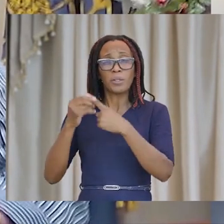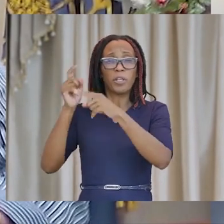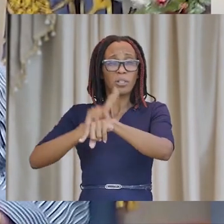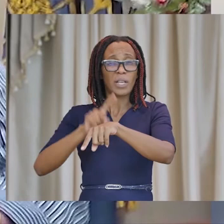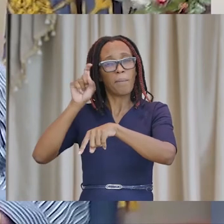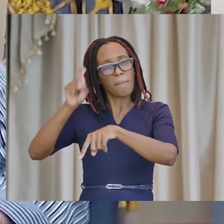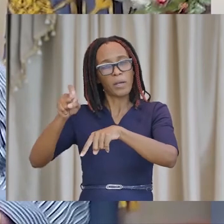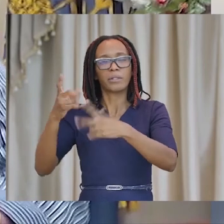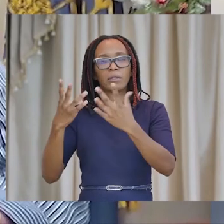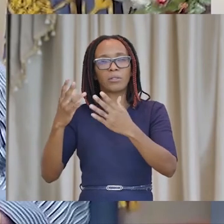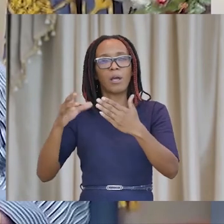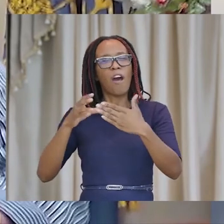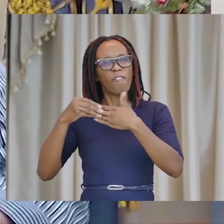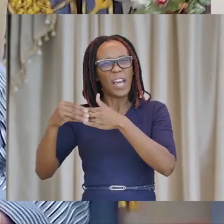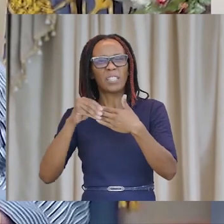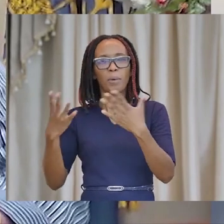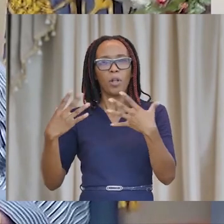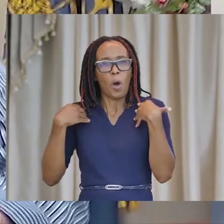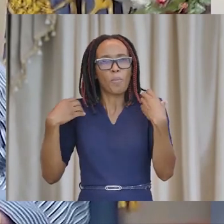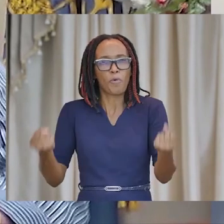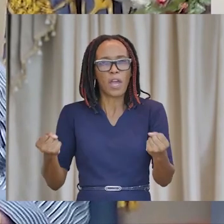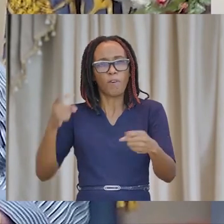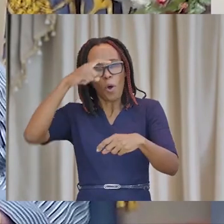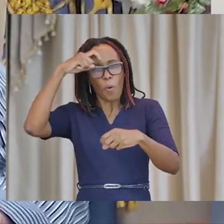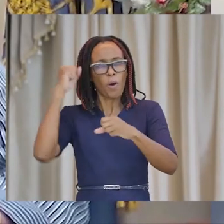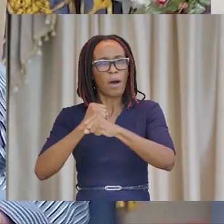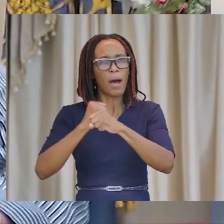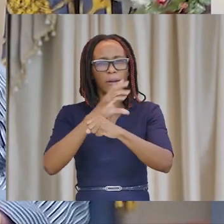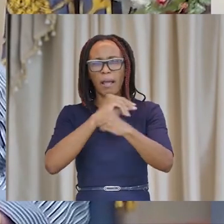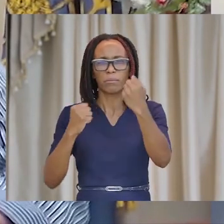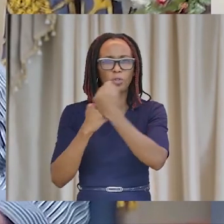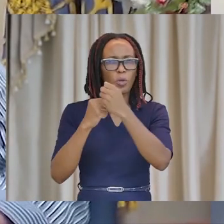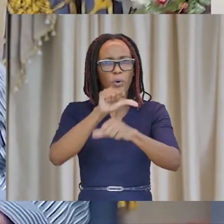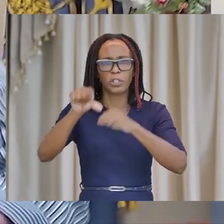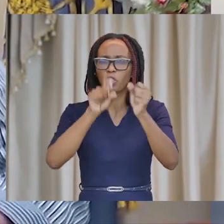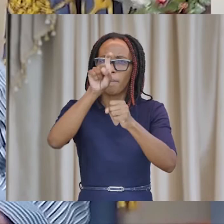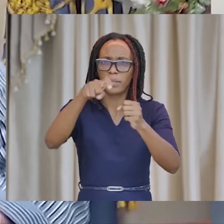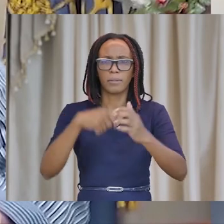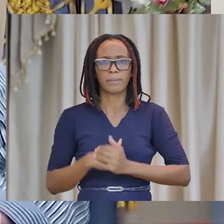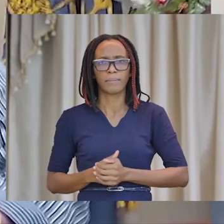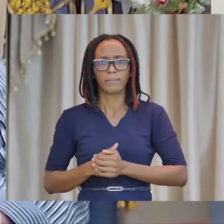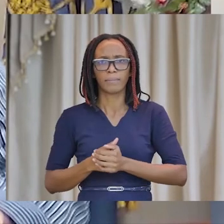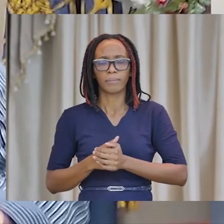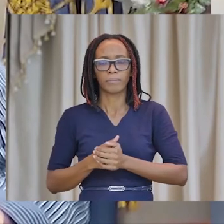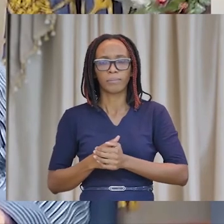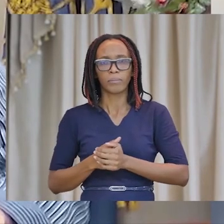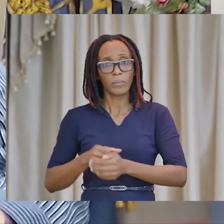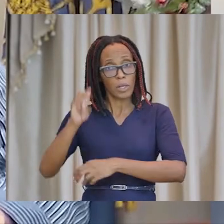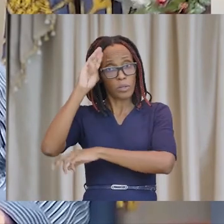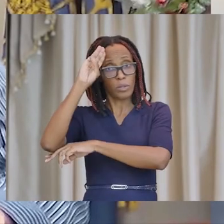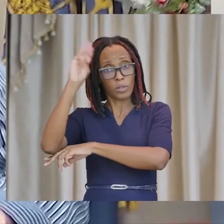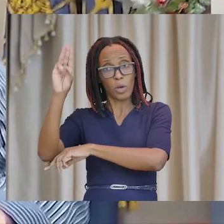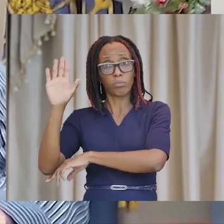flexibility, pluck, hard work, and looking out for each other. Woven deep into the Scouting